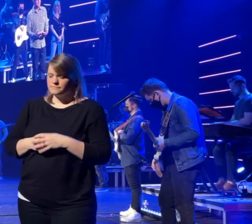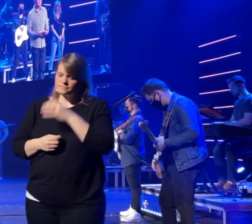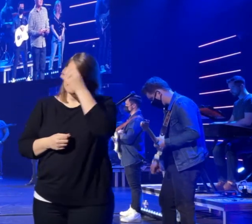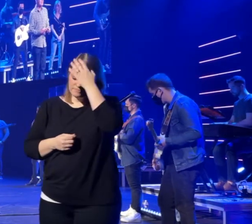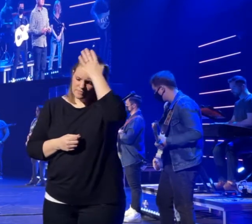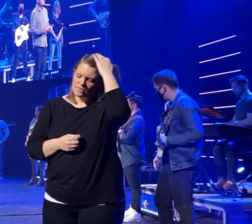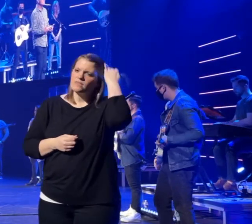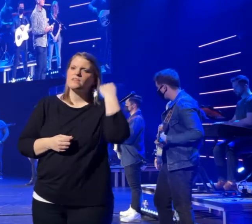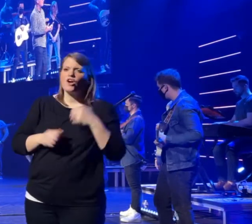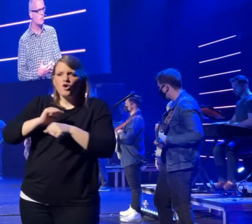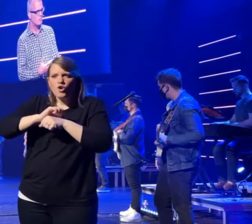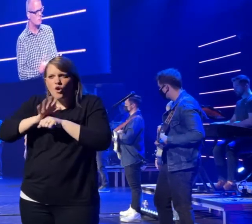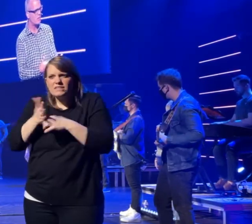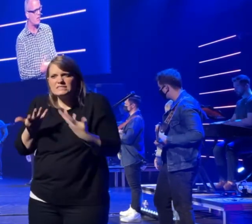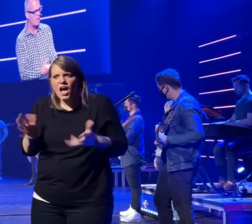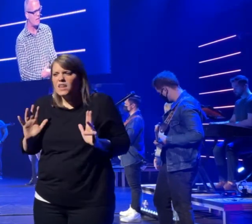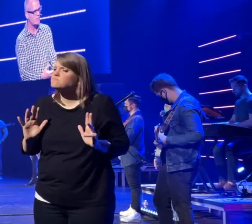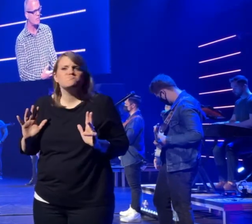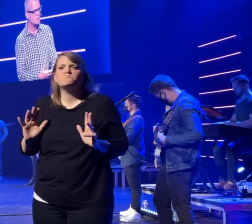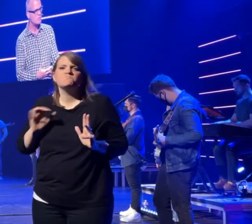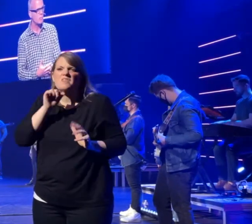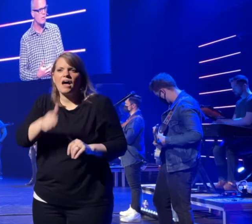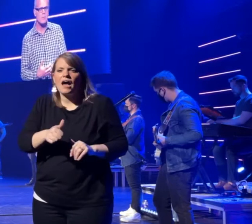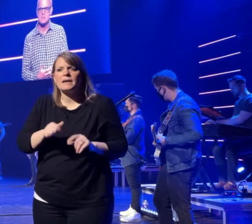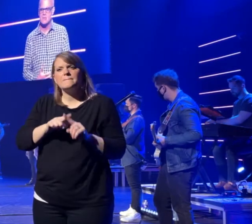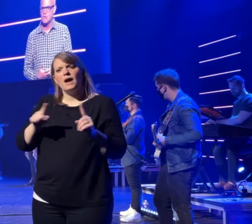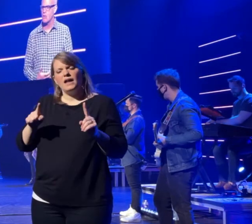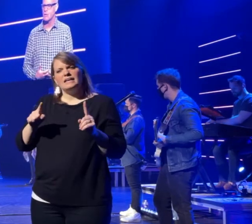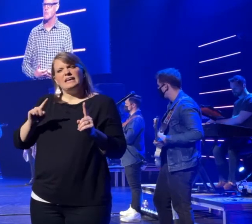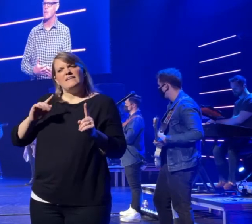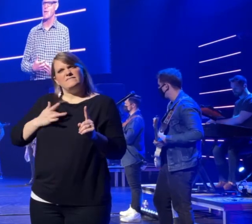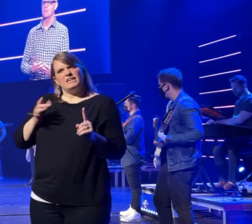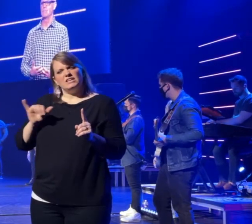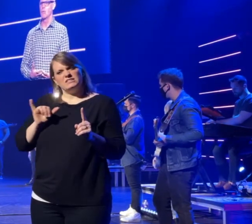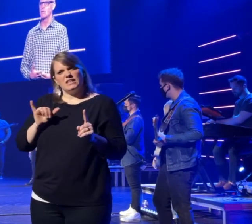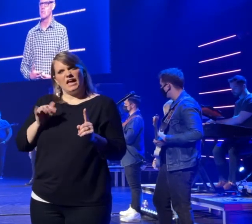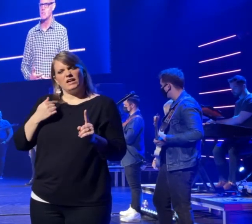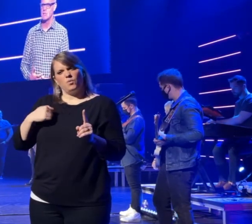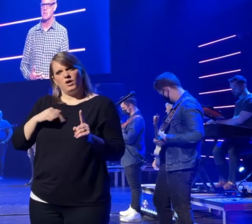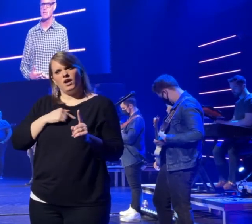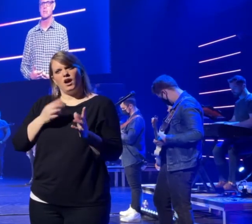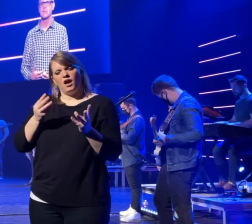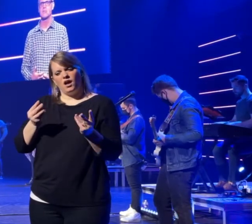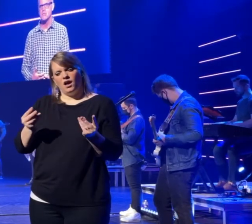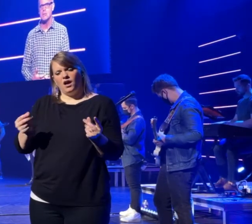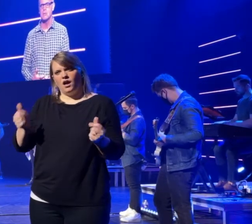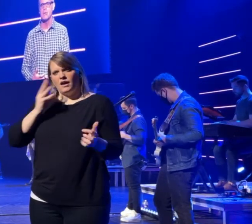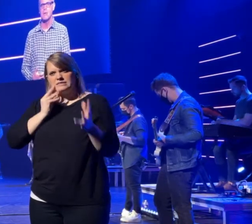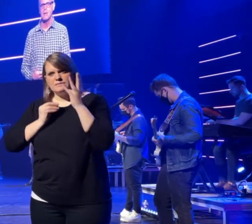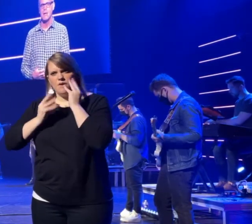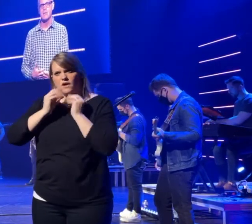but it seems like we're moving our way out of it. But it's been one of the most difficult years for any organization, business, church,